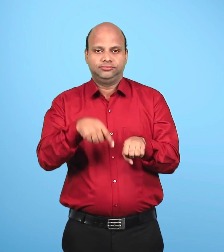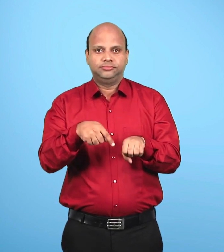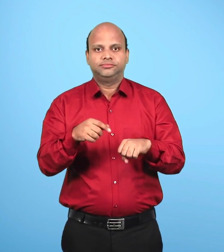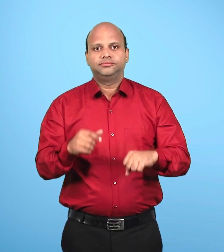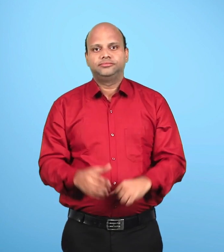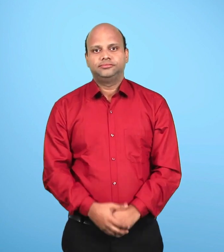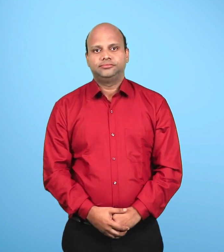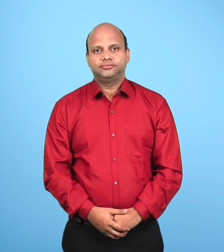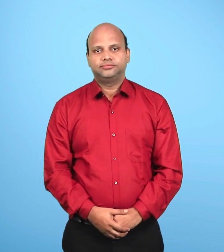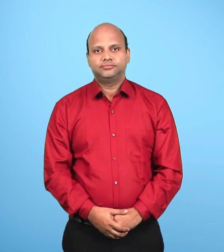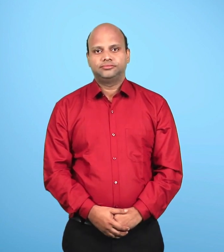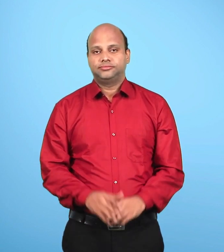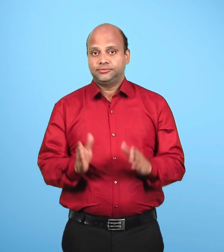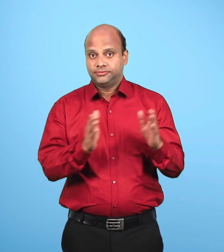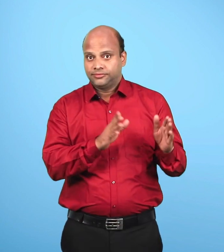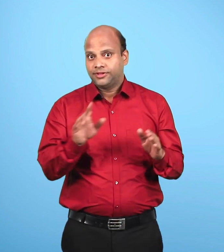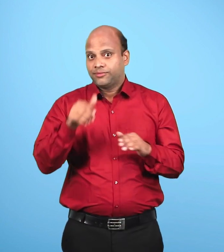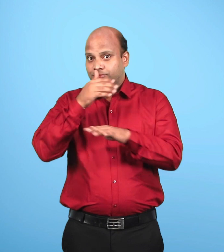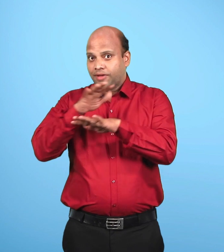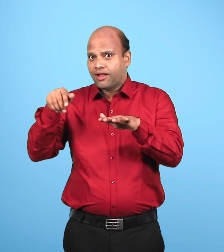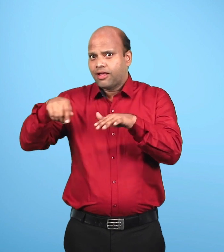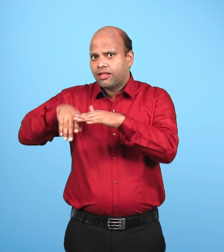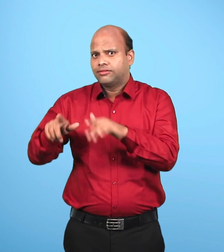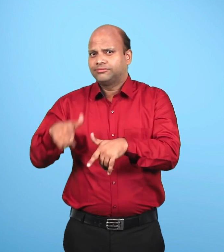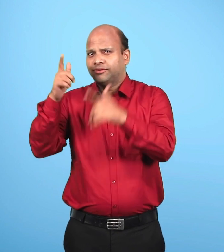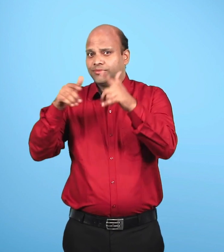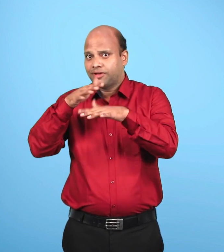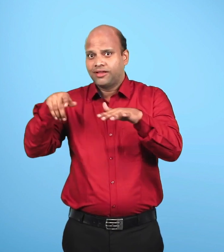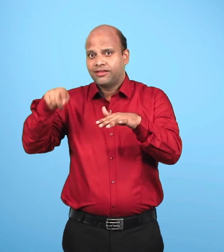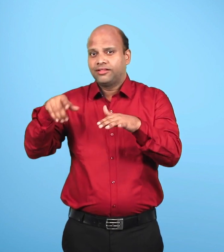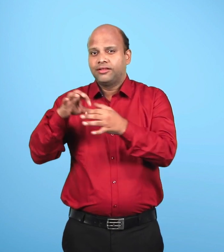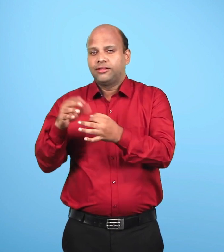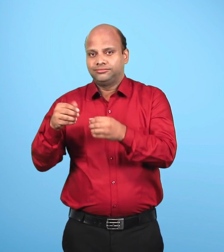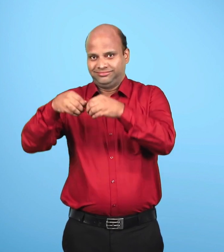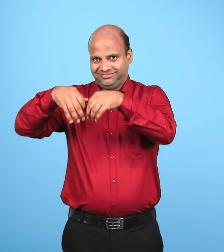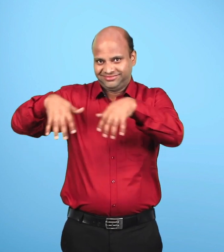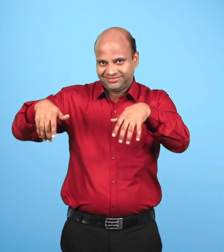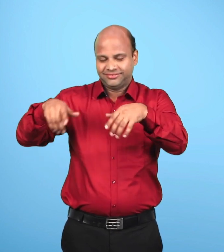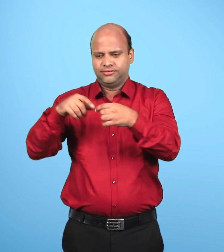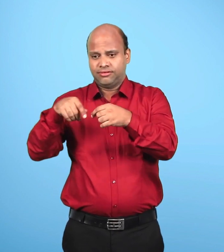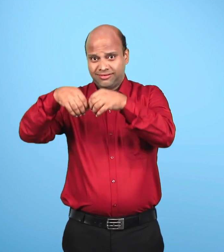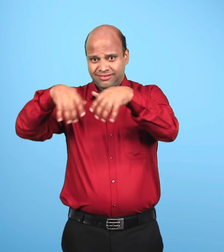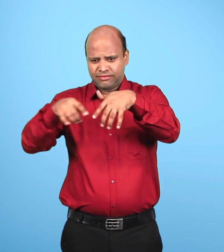the soil. However, in aquatic plants, roots are much reduced in